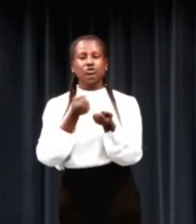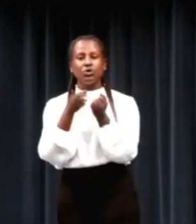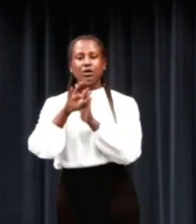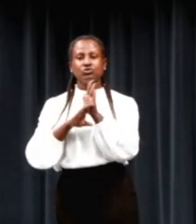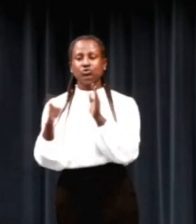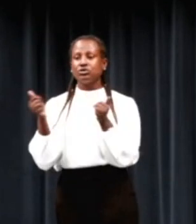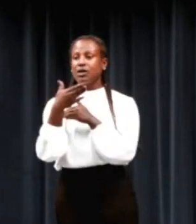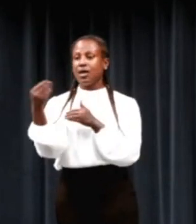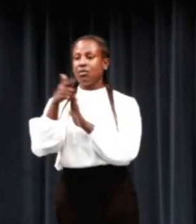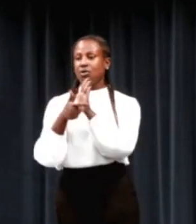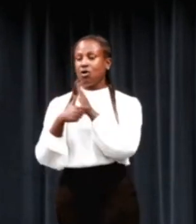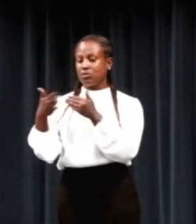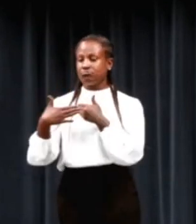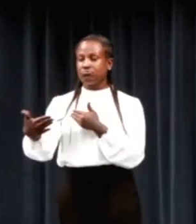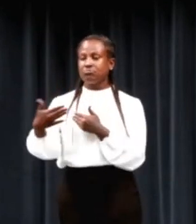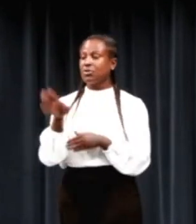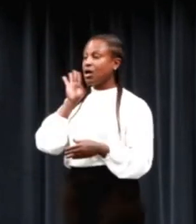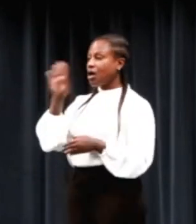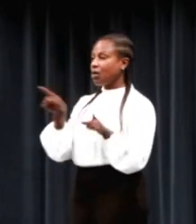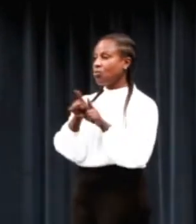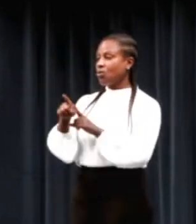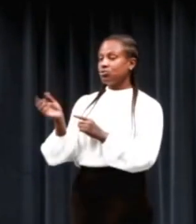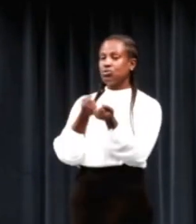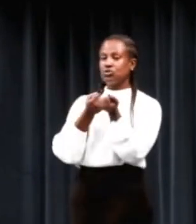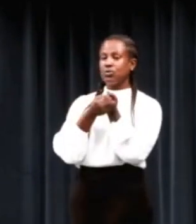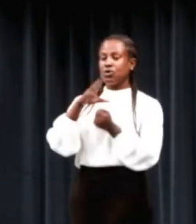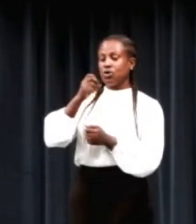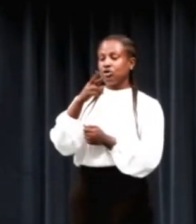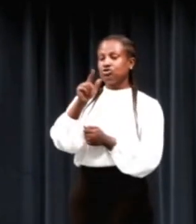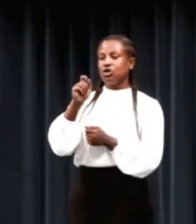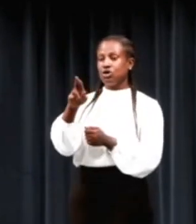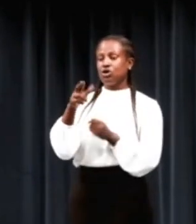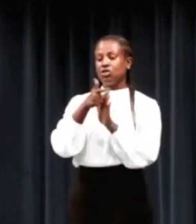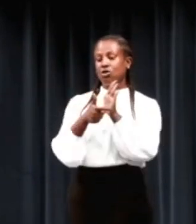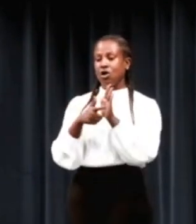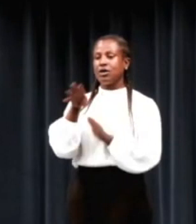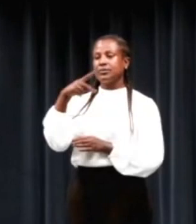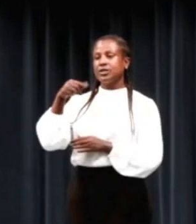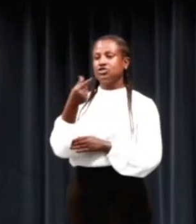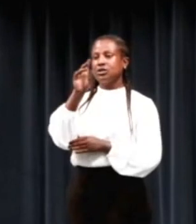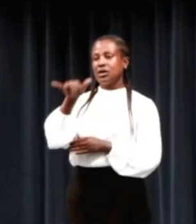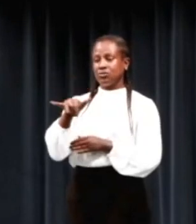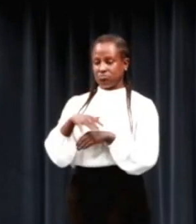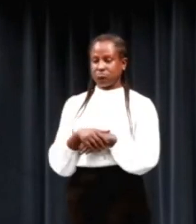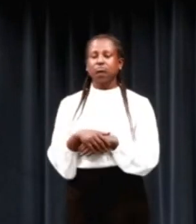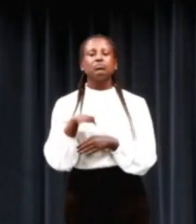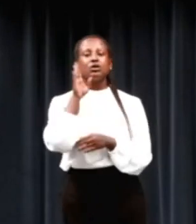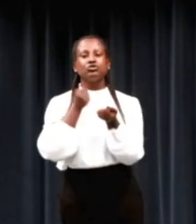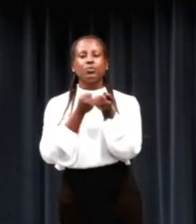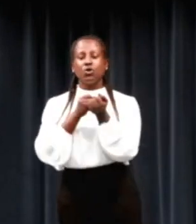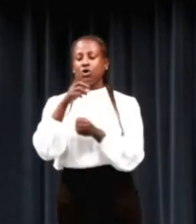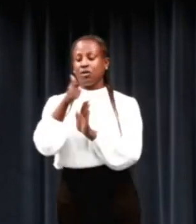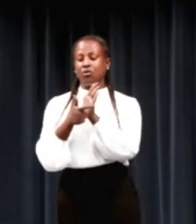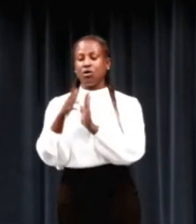that I will. And that I will. Support the charter and laws of Prince George's County. Support the charter and laws of Prince George's County.